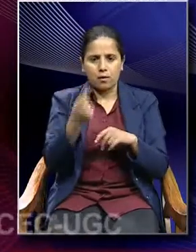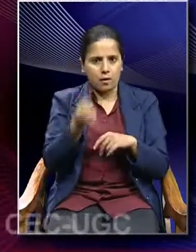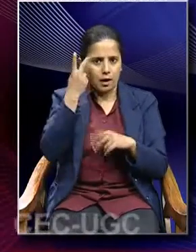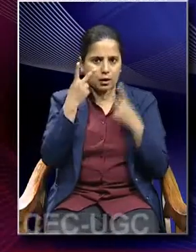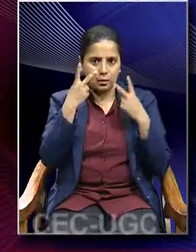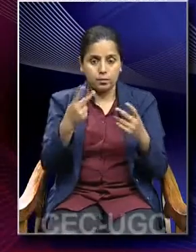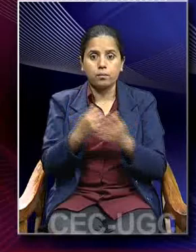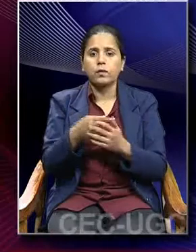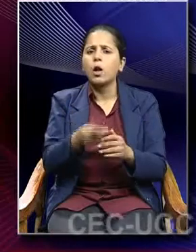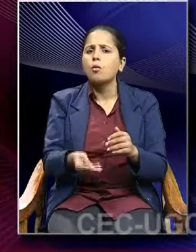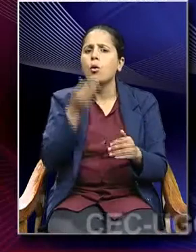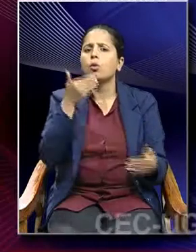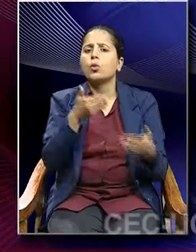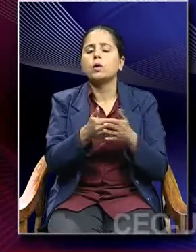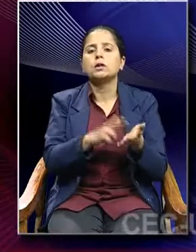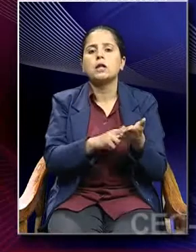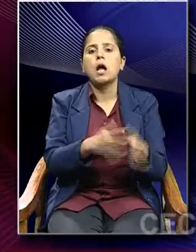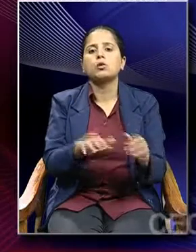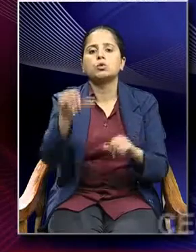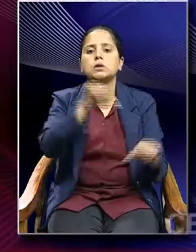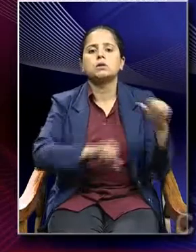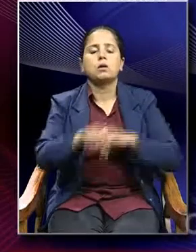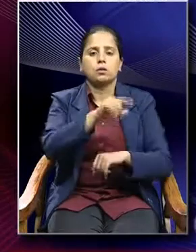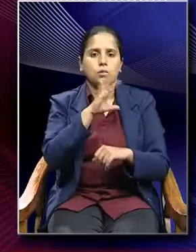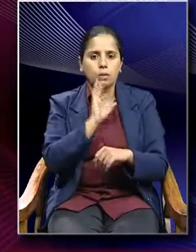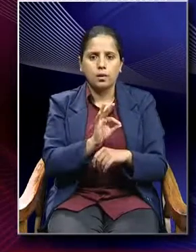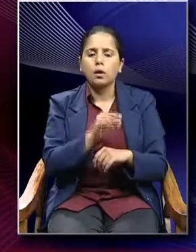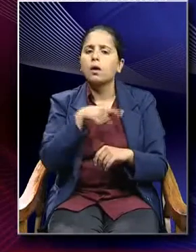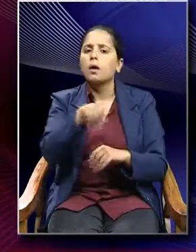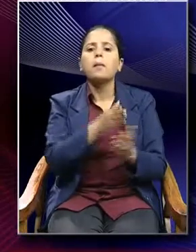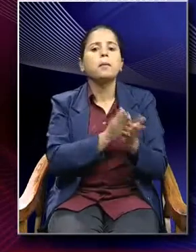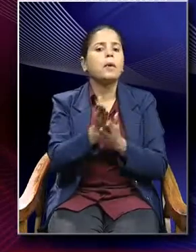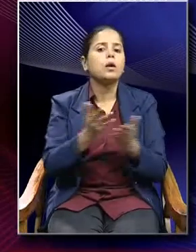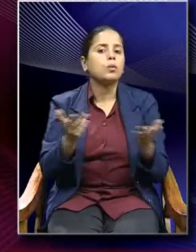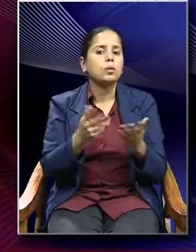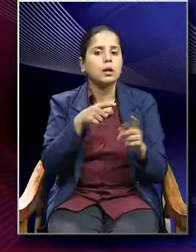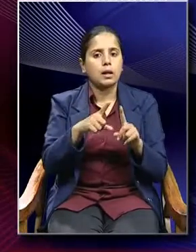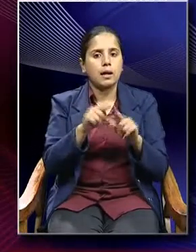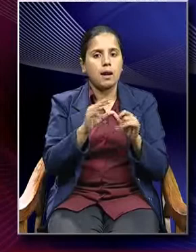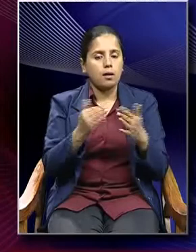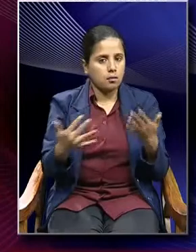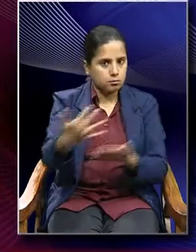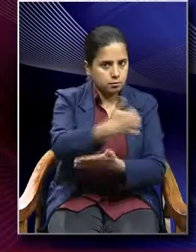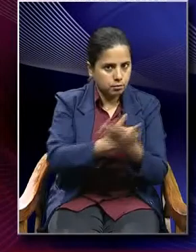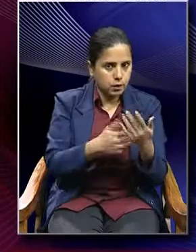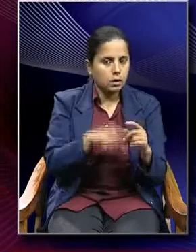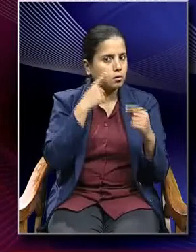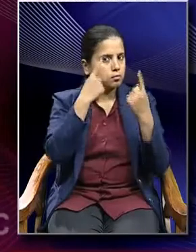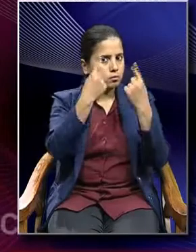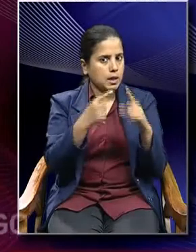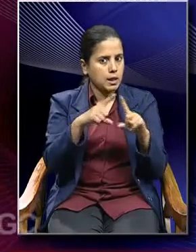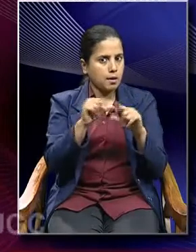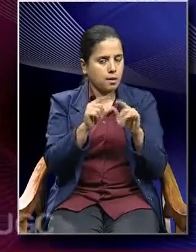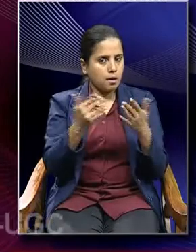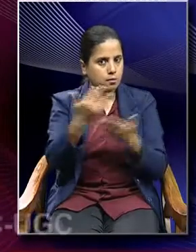was more close to the natural sciences. So what was the method? There was data collection, analysis of